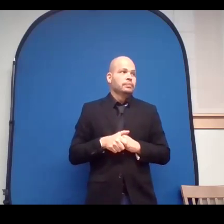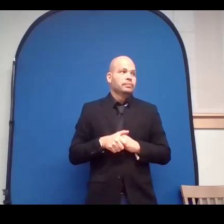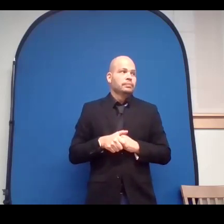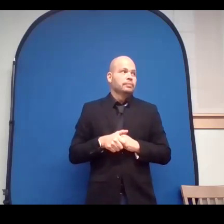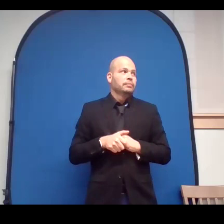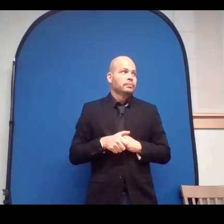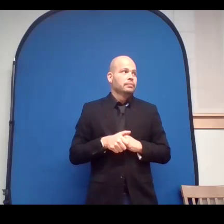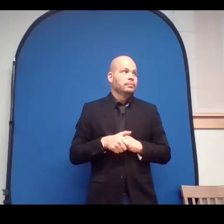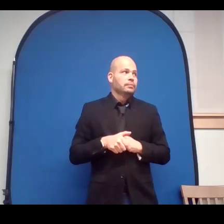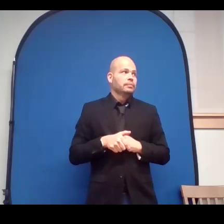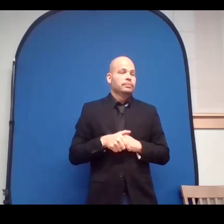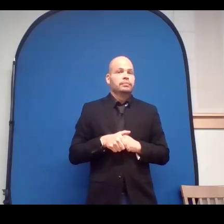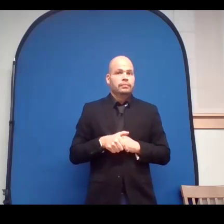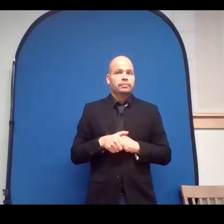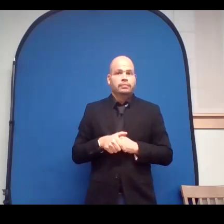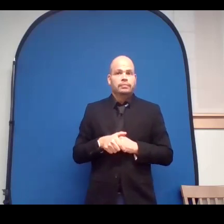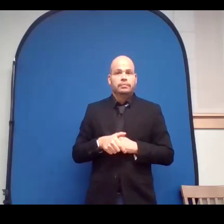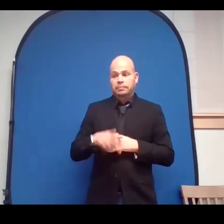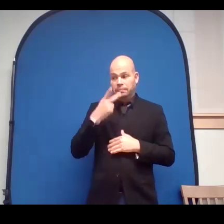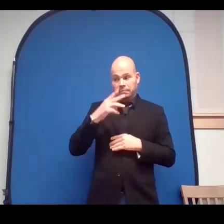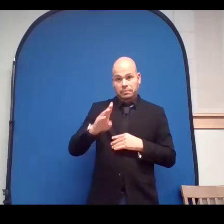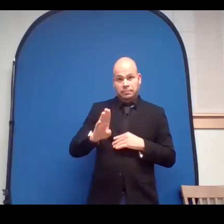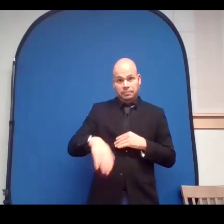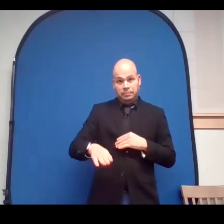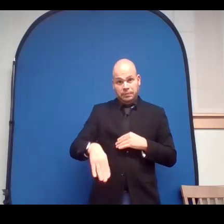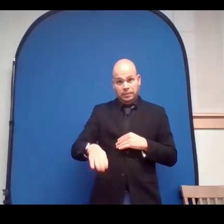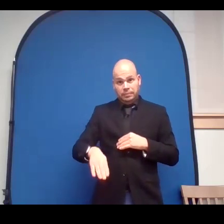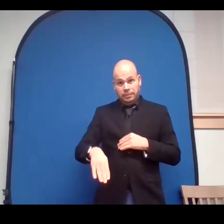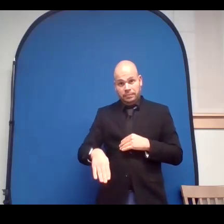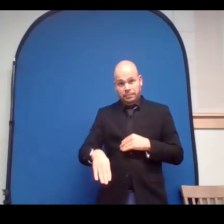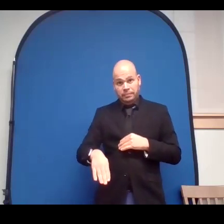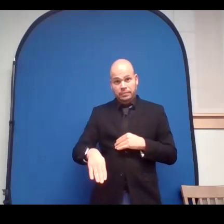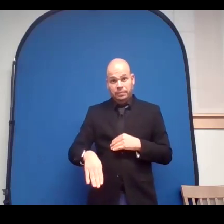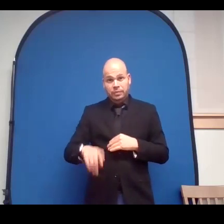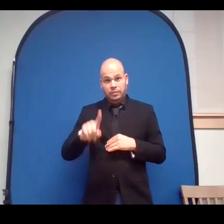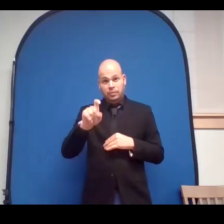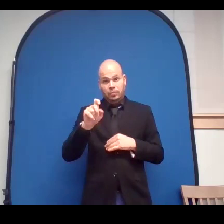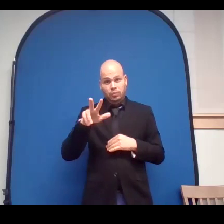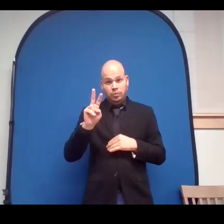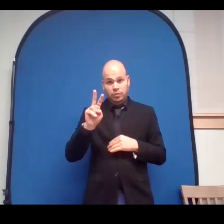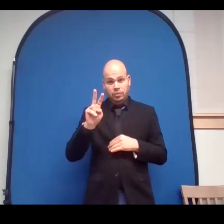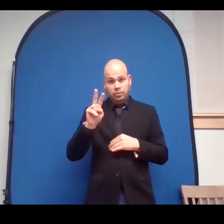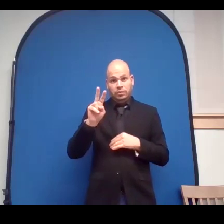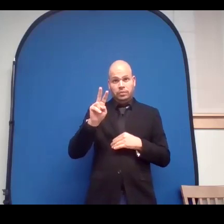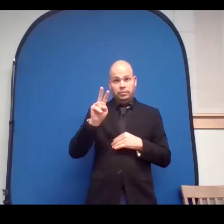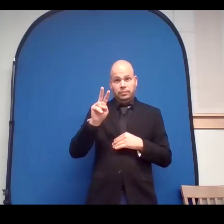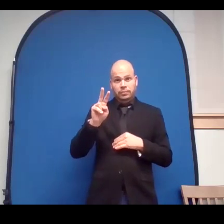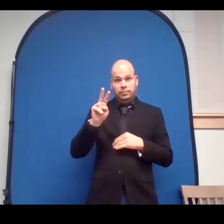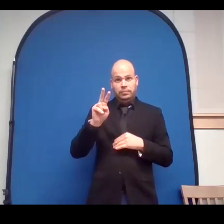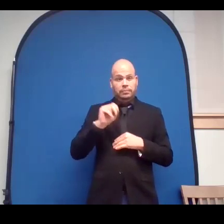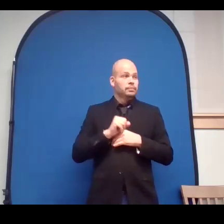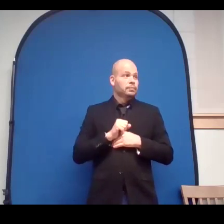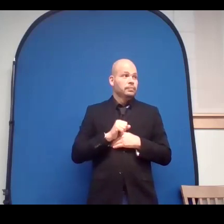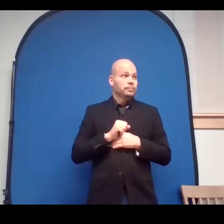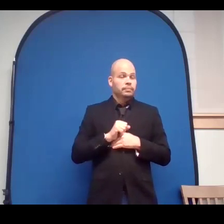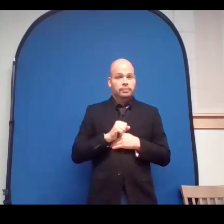Page 12 as in the bottom of page, or page 12? Page 12 of 132, you see it? Bottom right hand corner.